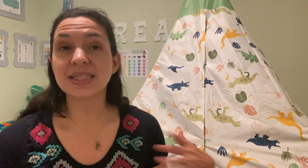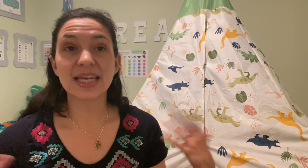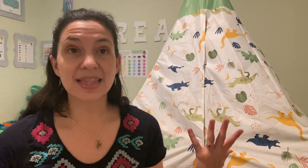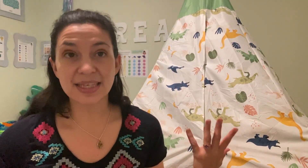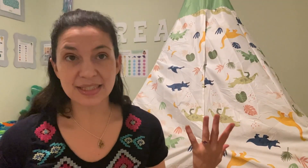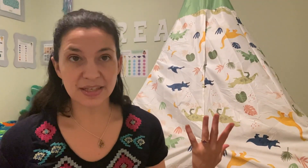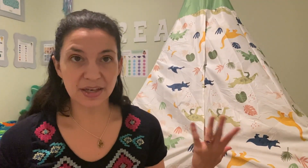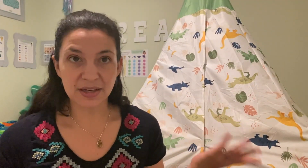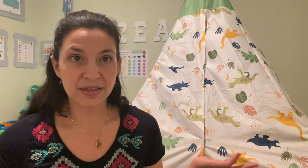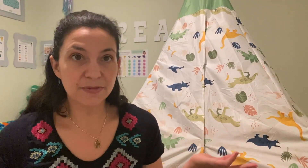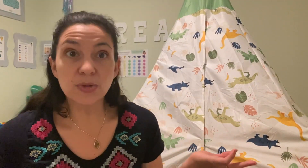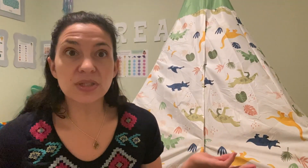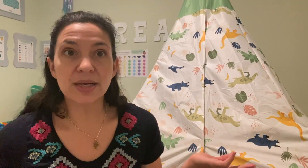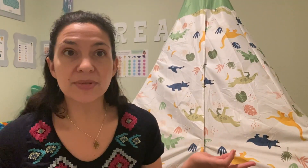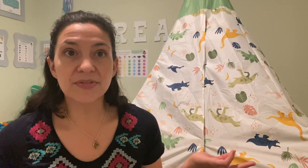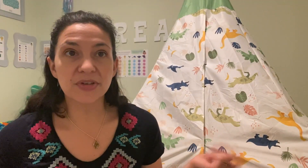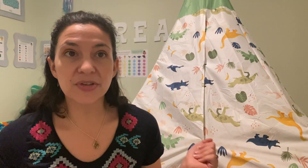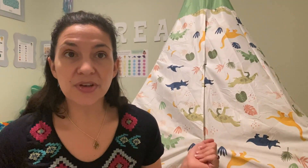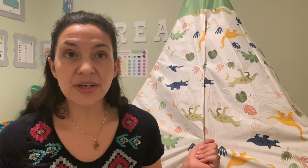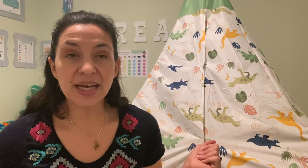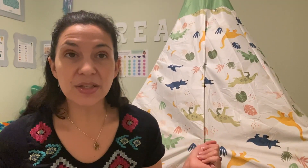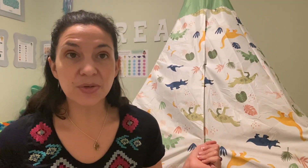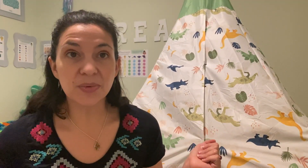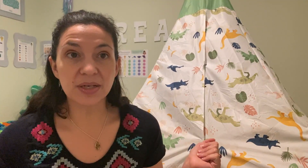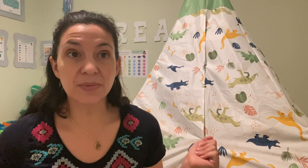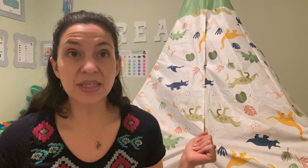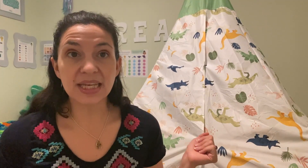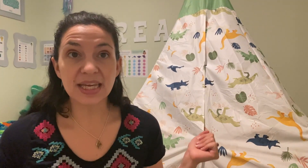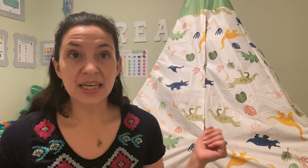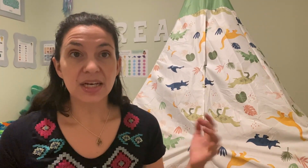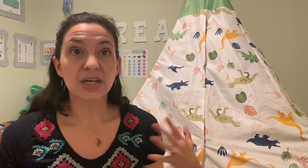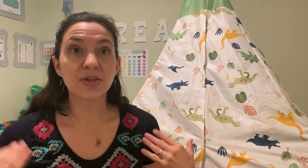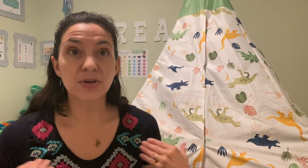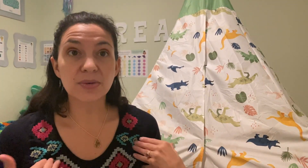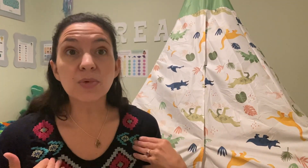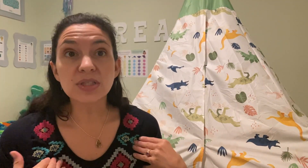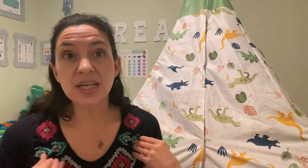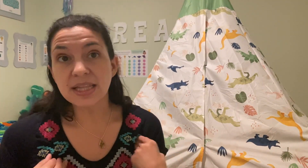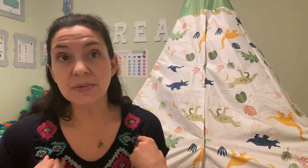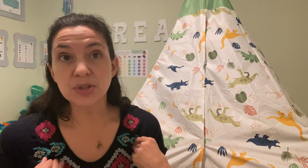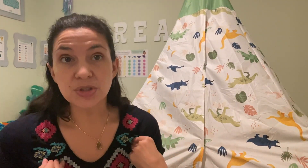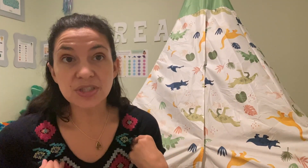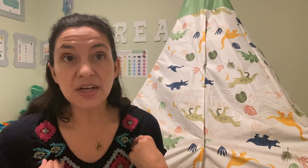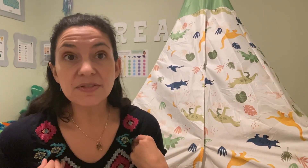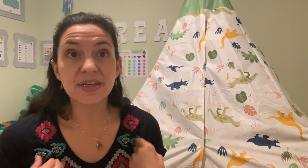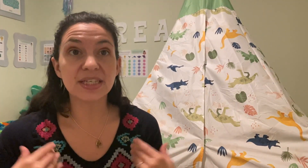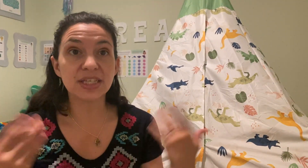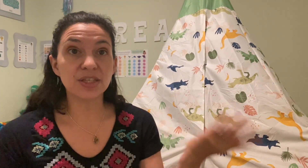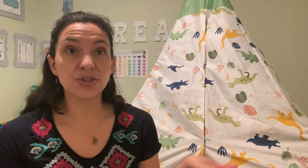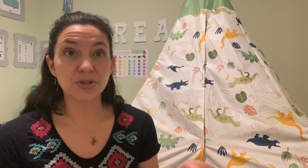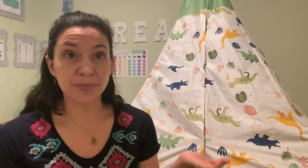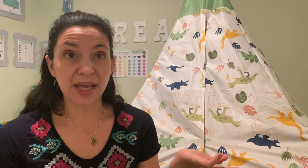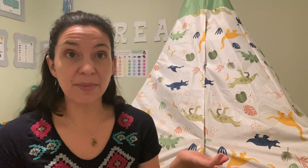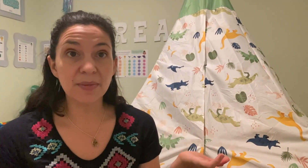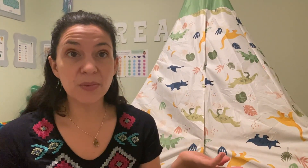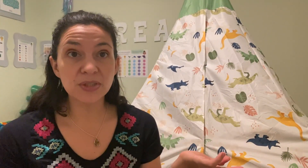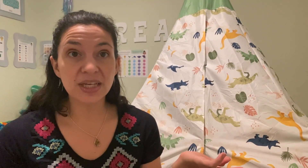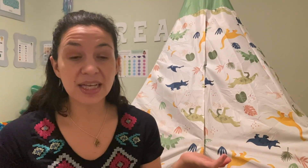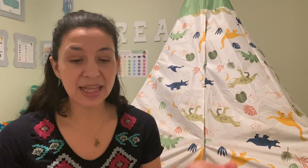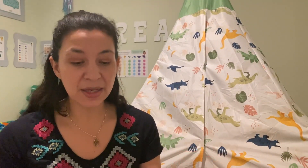take this a few steps further and you want to really learn more sign language yourself and teach your baby more sign